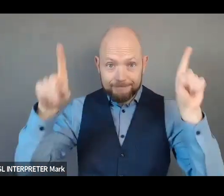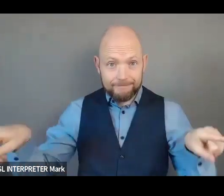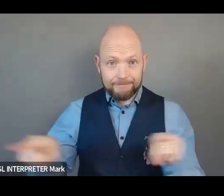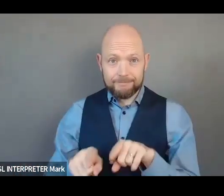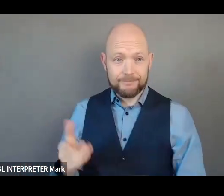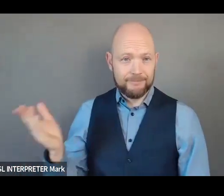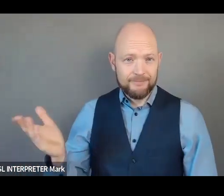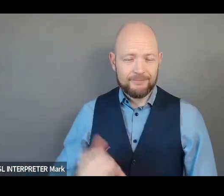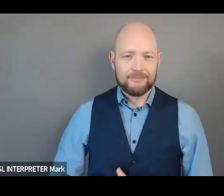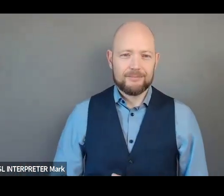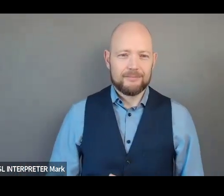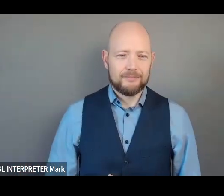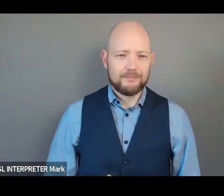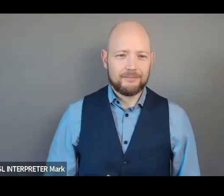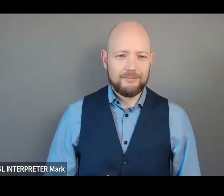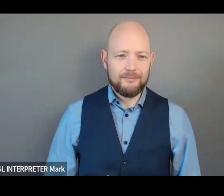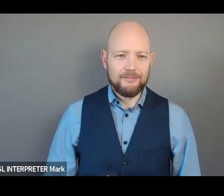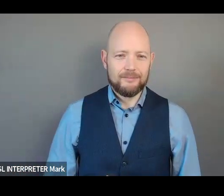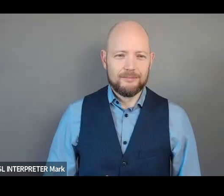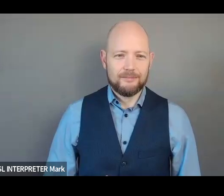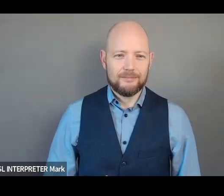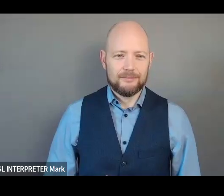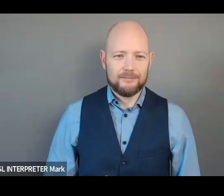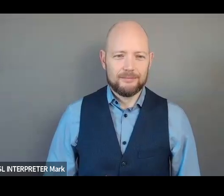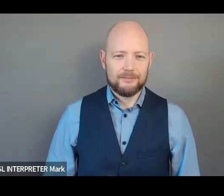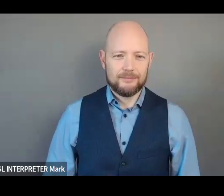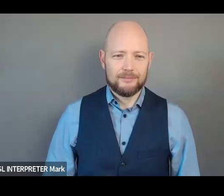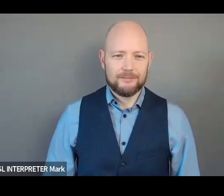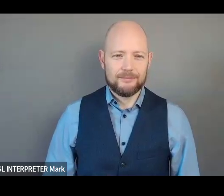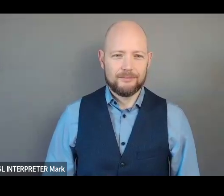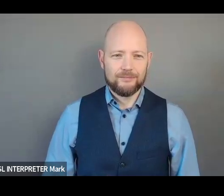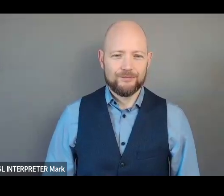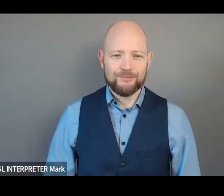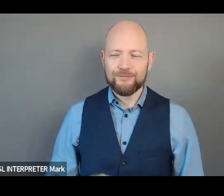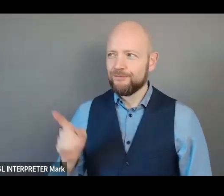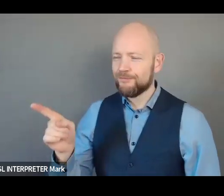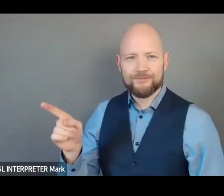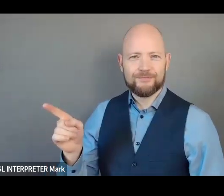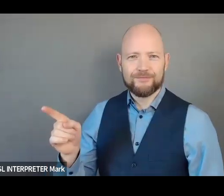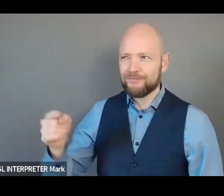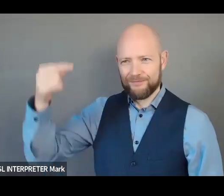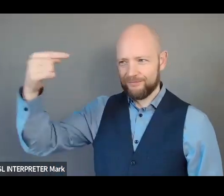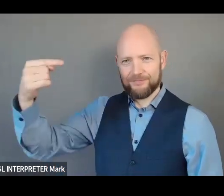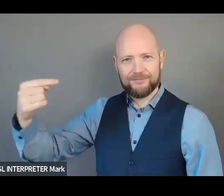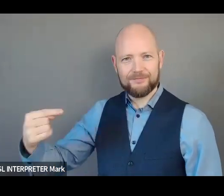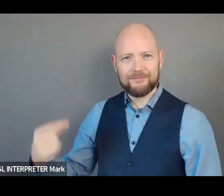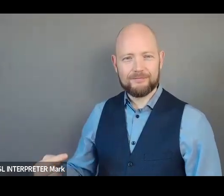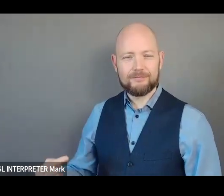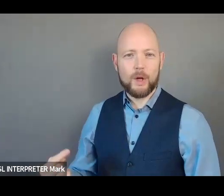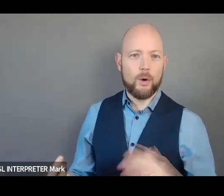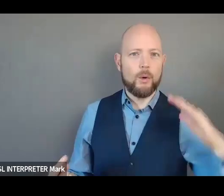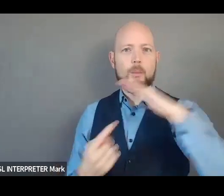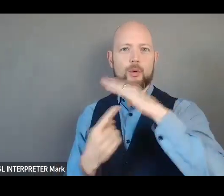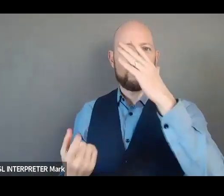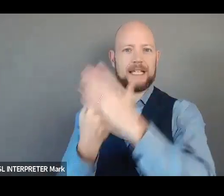So yeah, this slide is just broadly divided between the kind of key issues and some of the recommendations. I